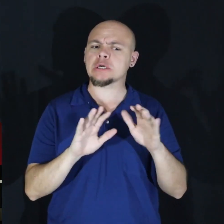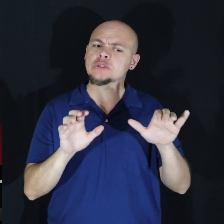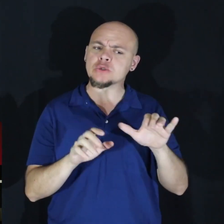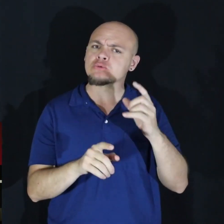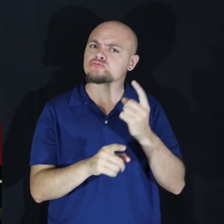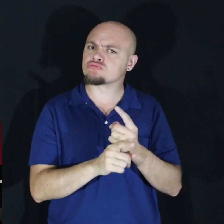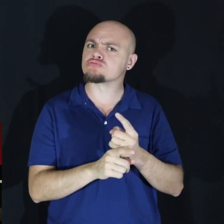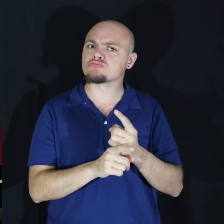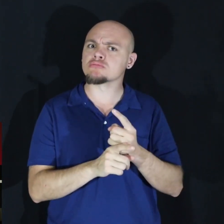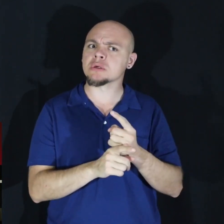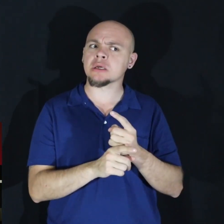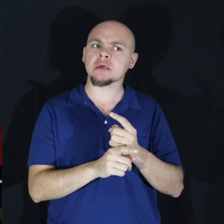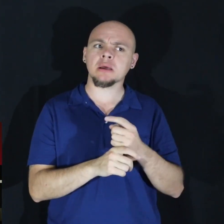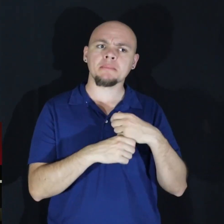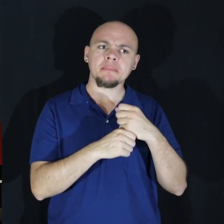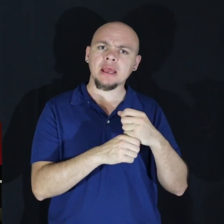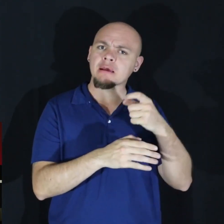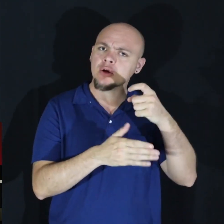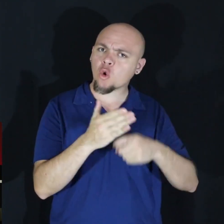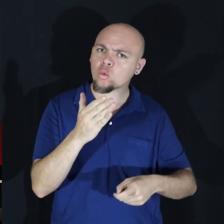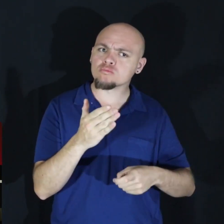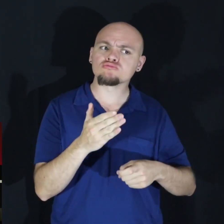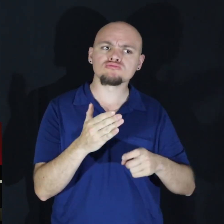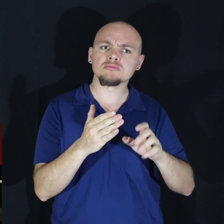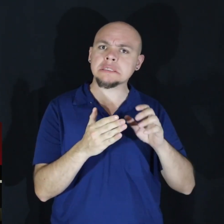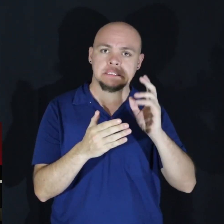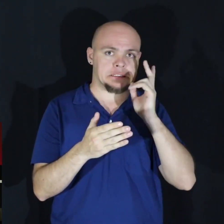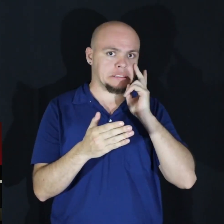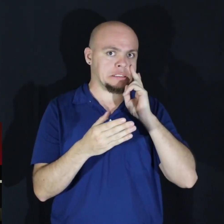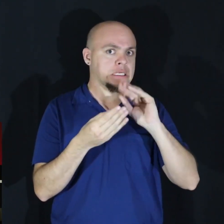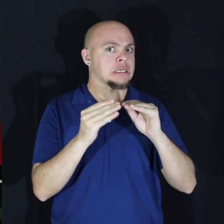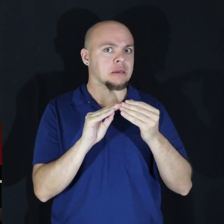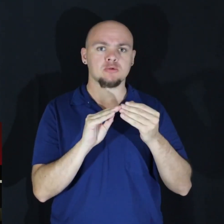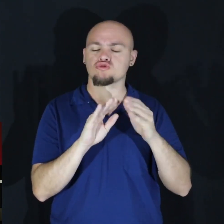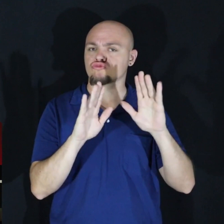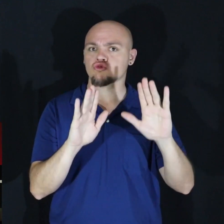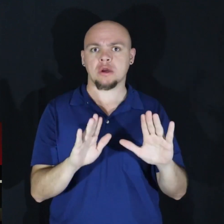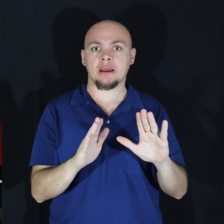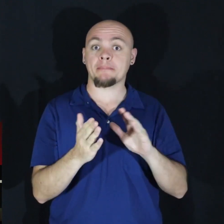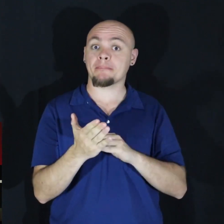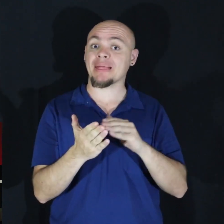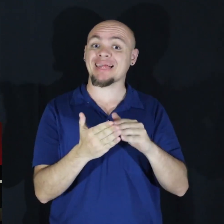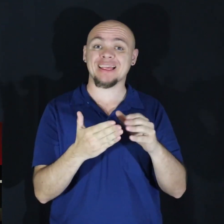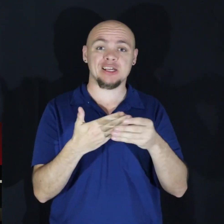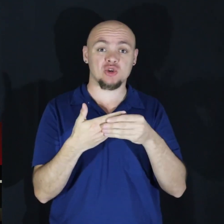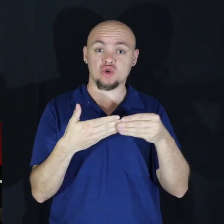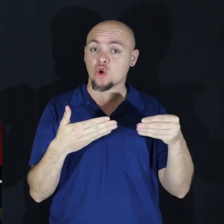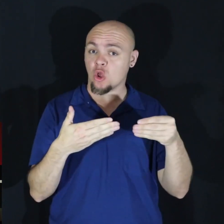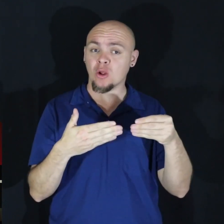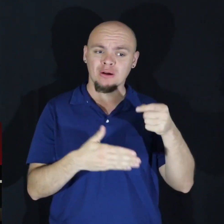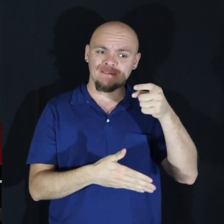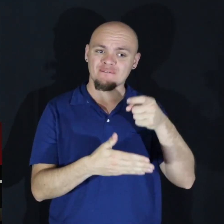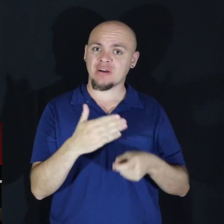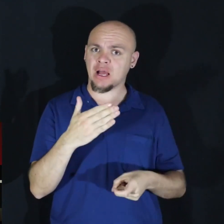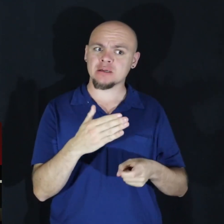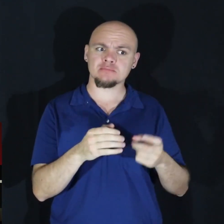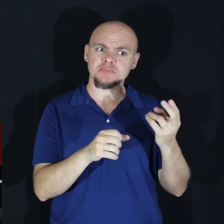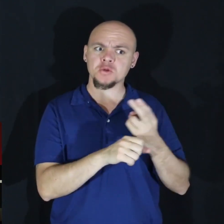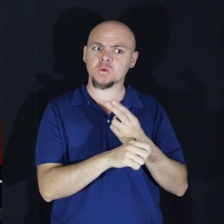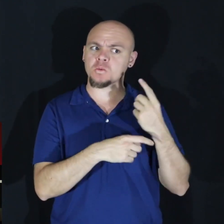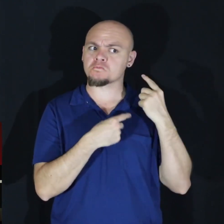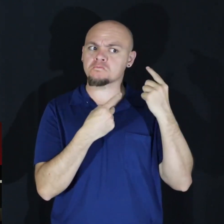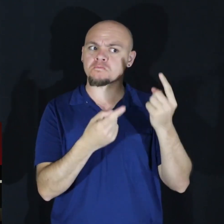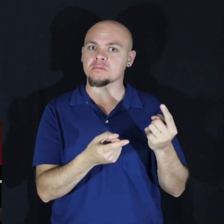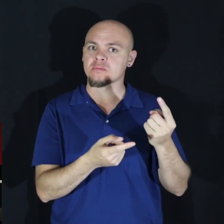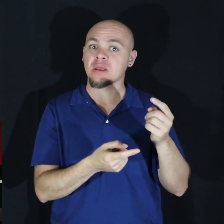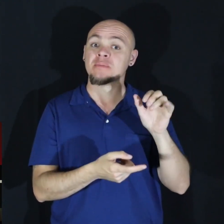The regulators are making fines. And you'll see some record numbers out there. There have been $1 billion of fines levied so far. But it's a